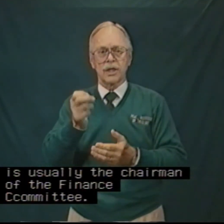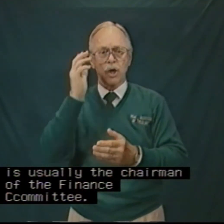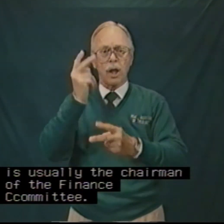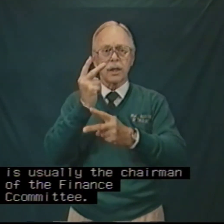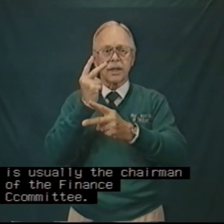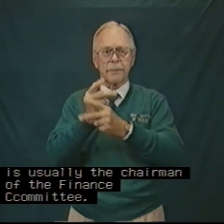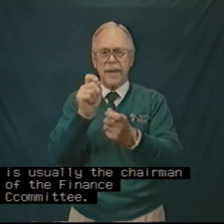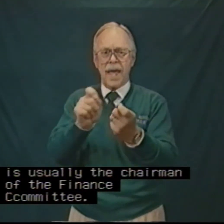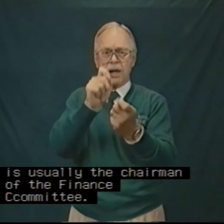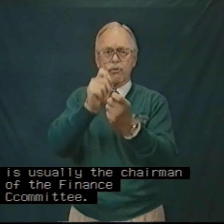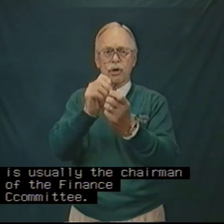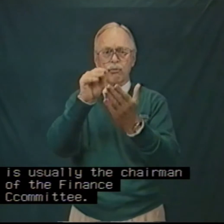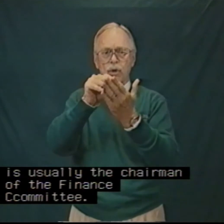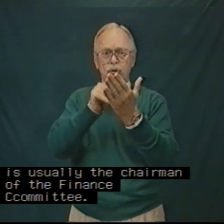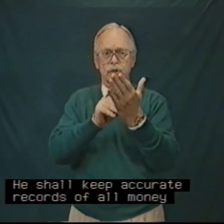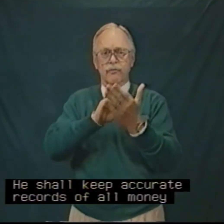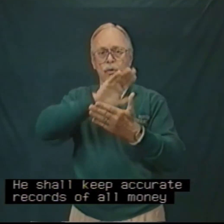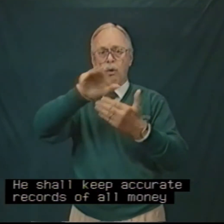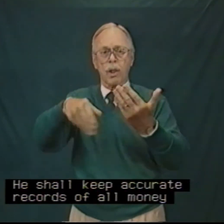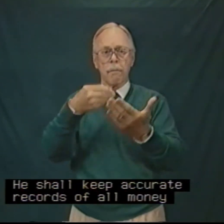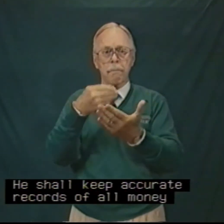all money received and paid out by the congregation.